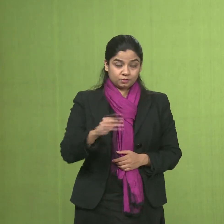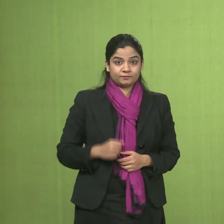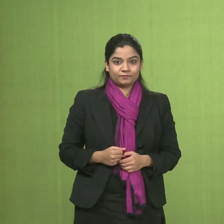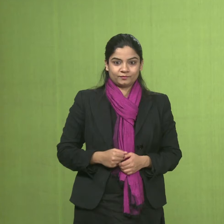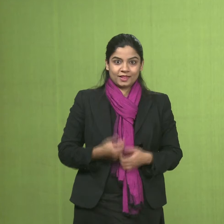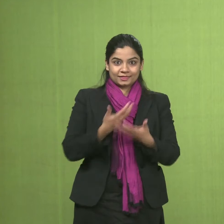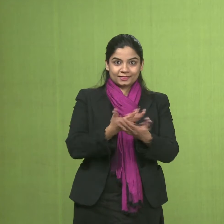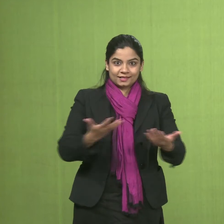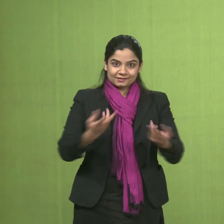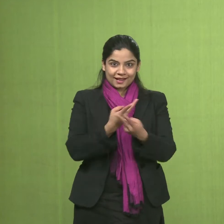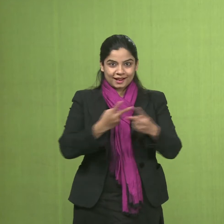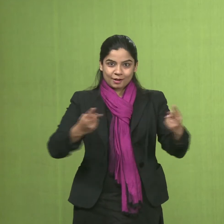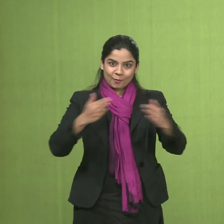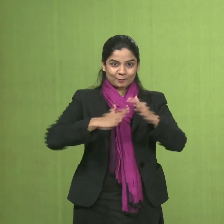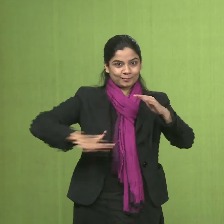Correct use of household equipments.